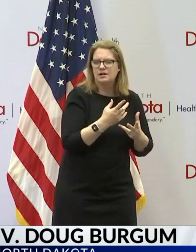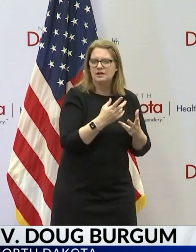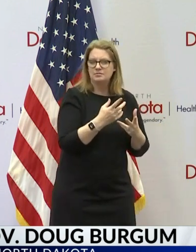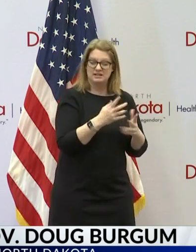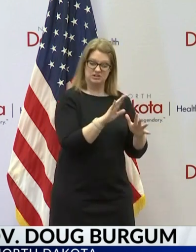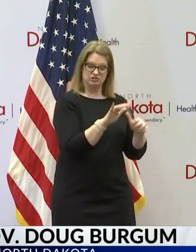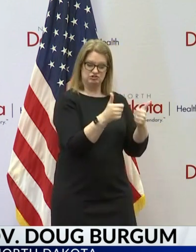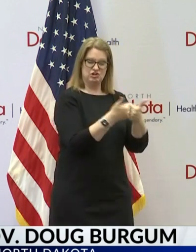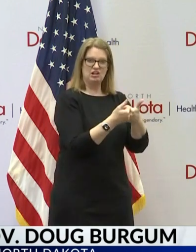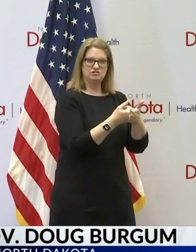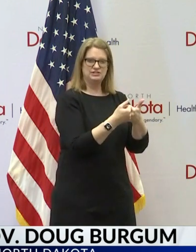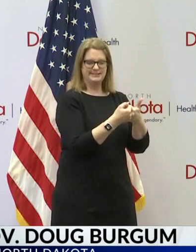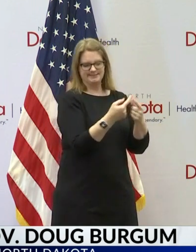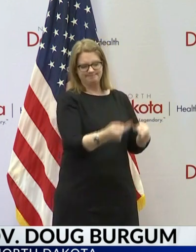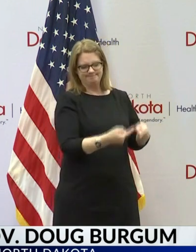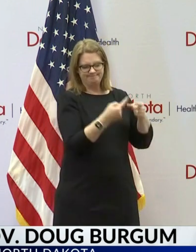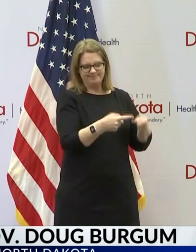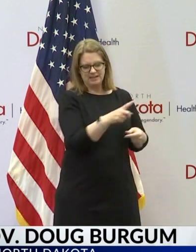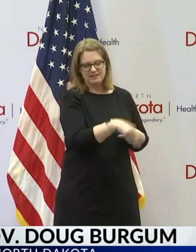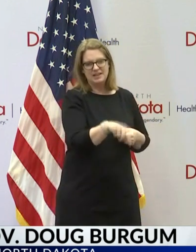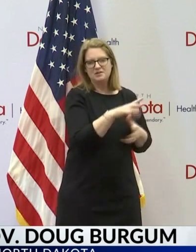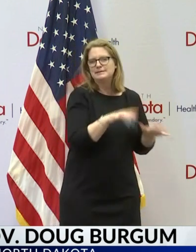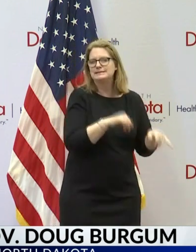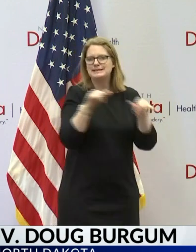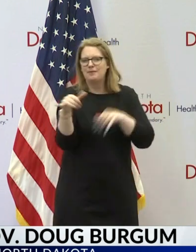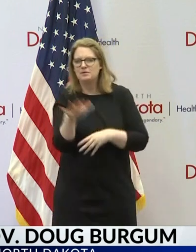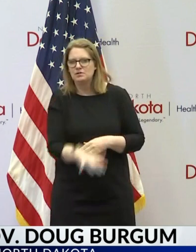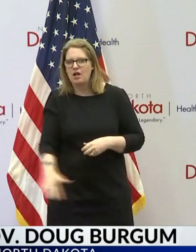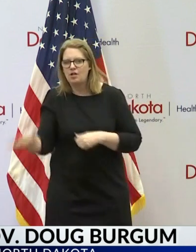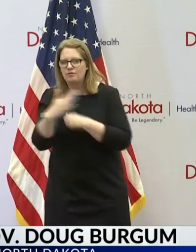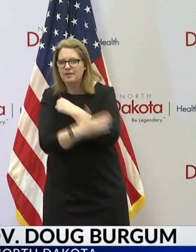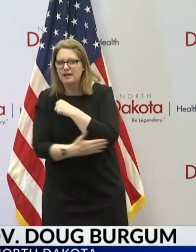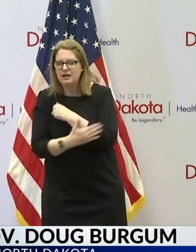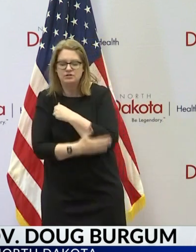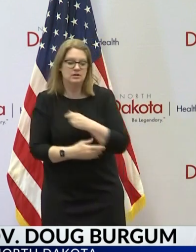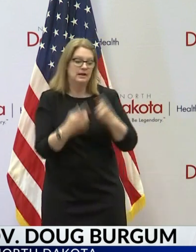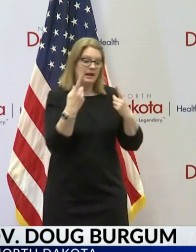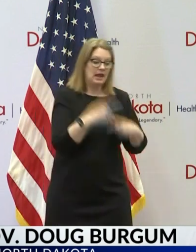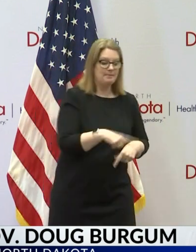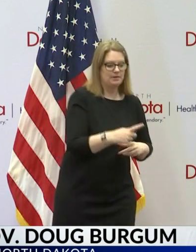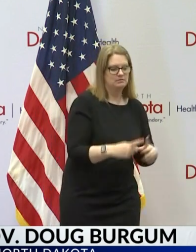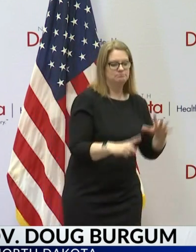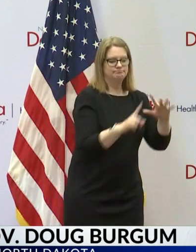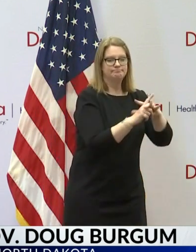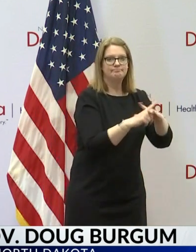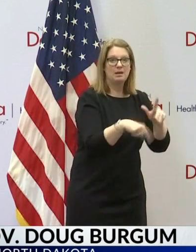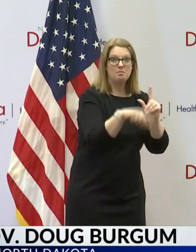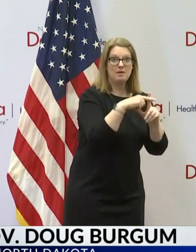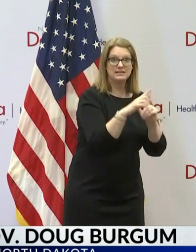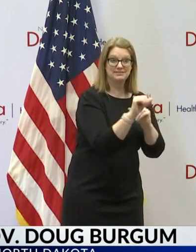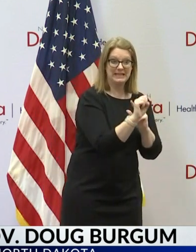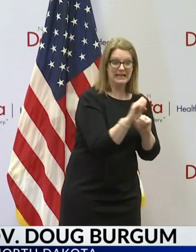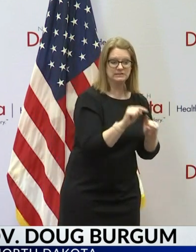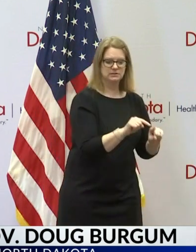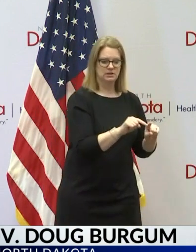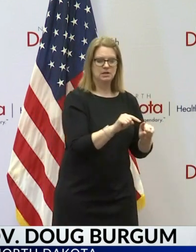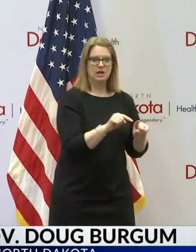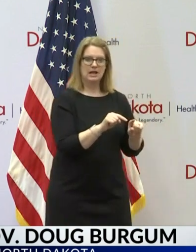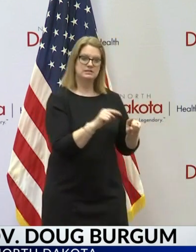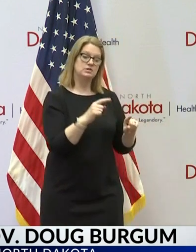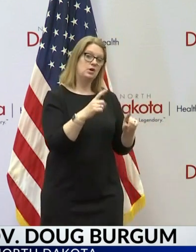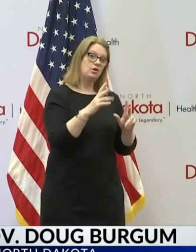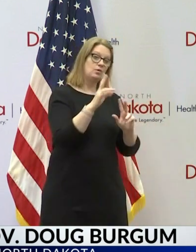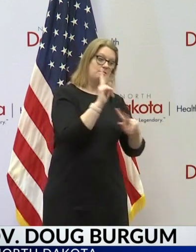does, where when you end up with a positive case in kind of long-term care, and then you've got both residents